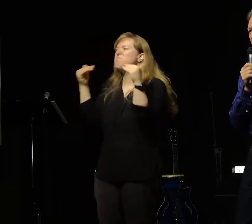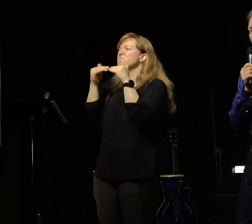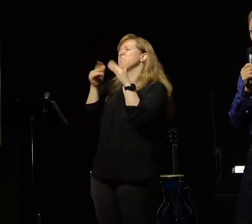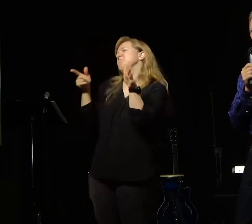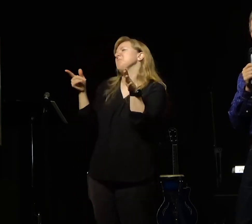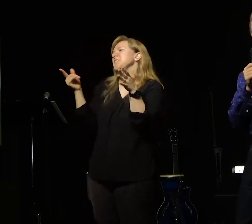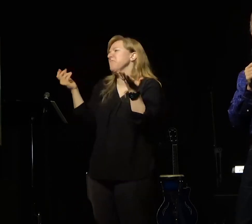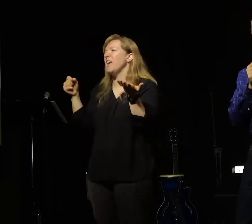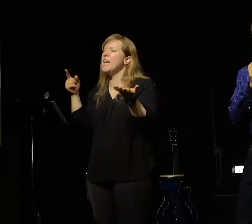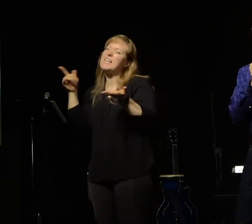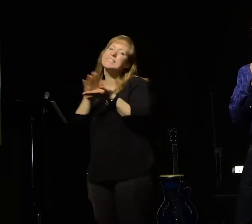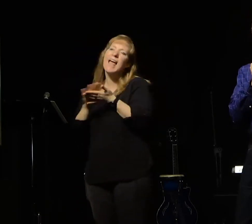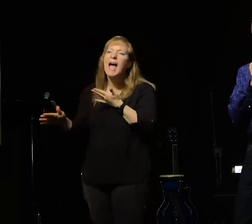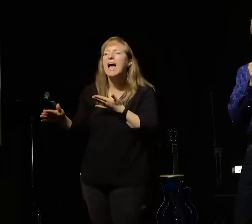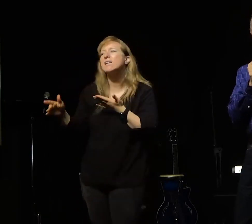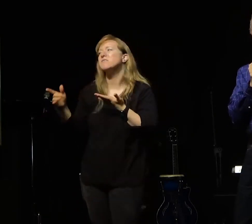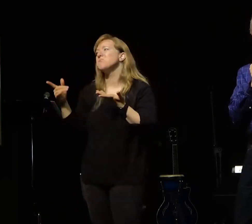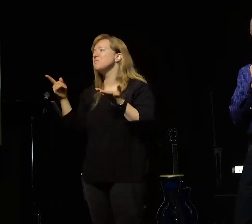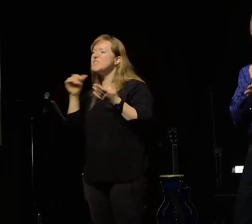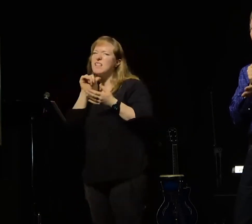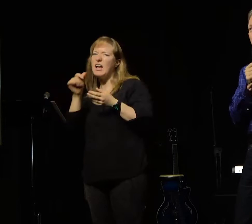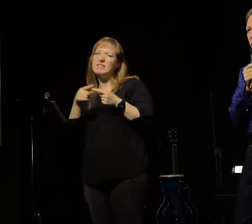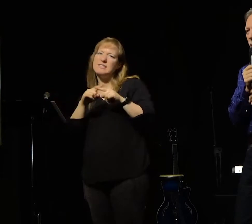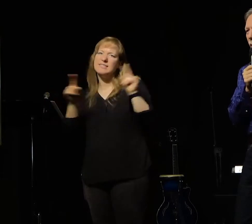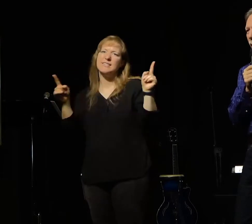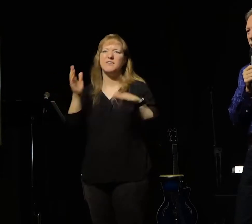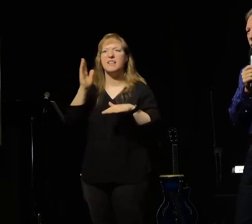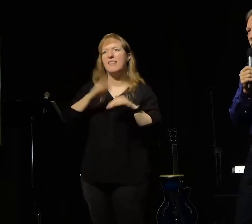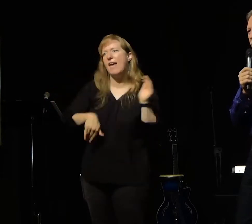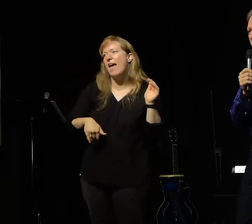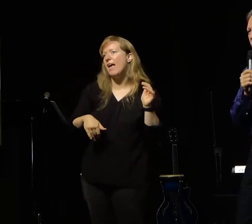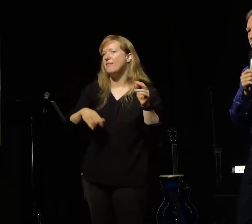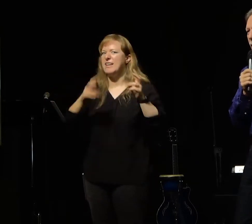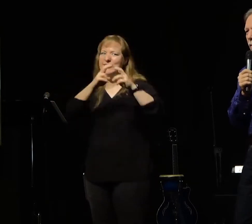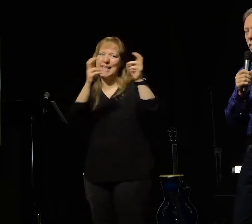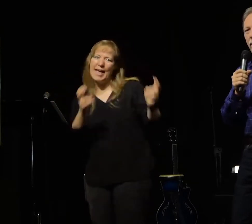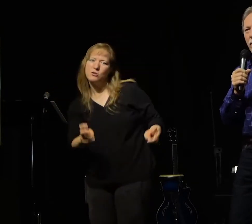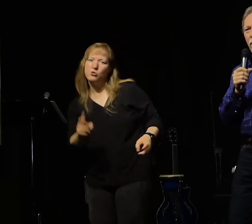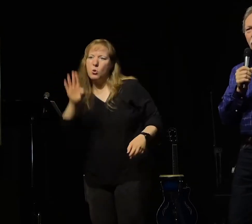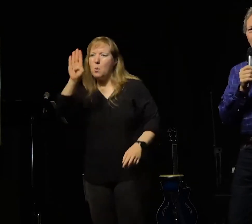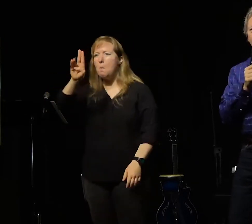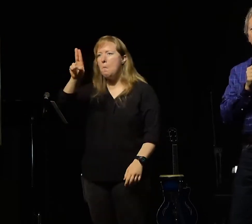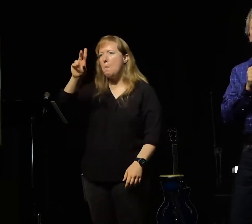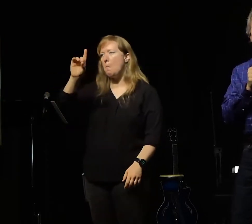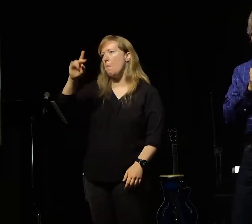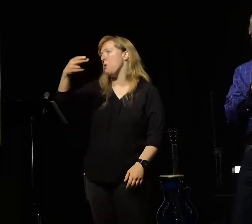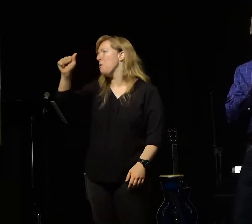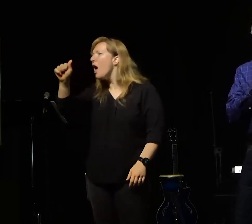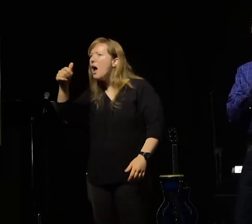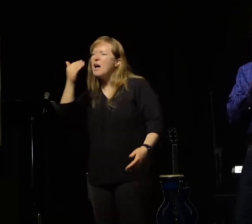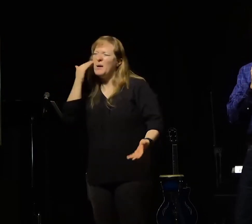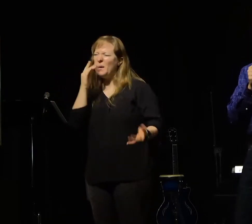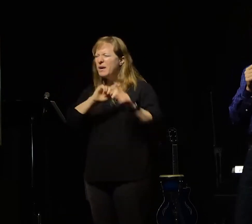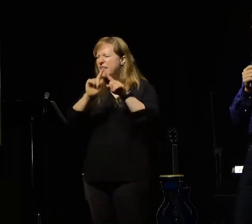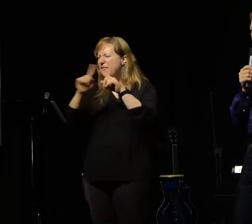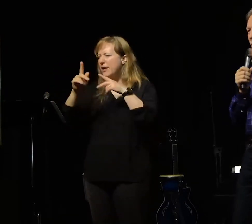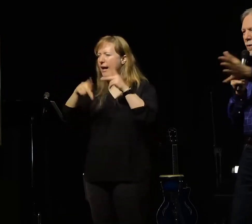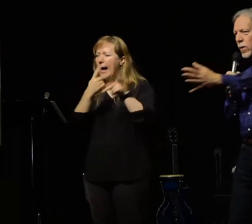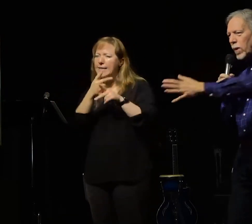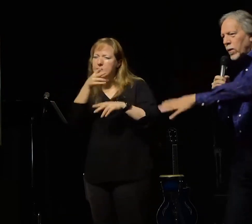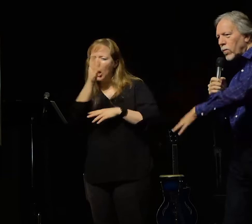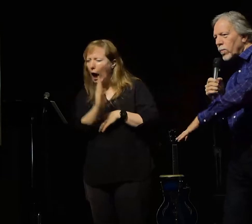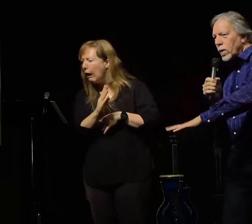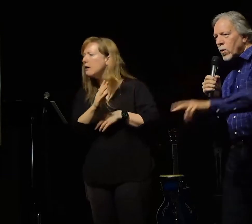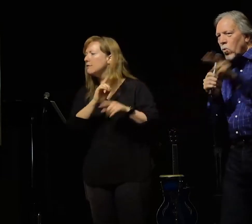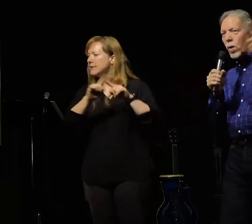You know, he's no different from Buddha or anybody else you want to name that's in